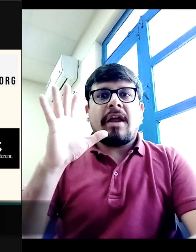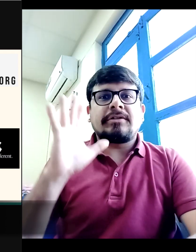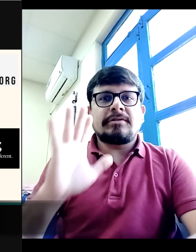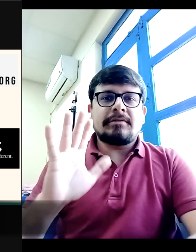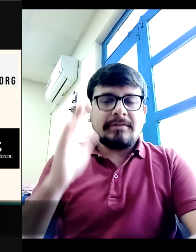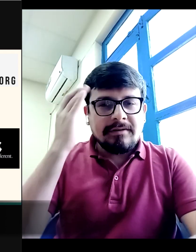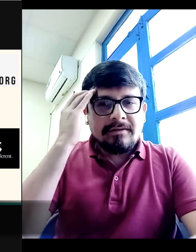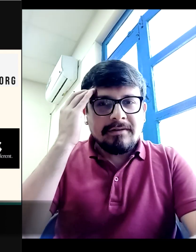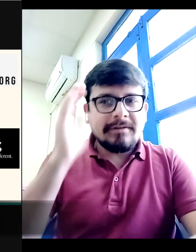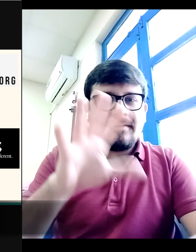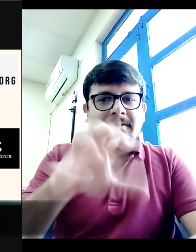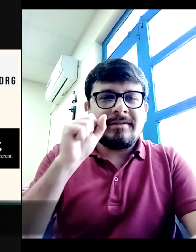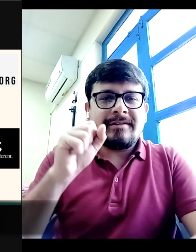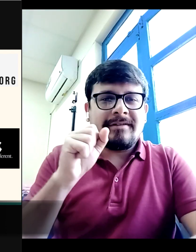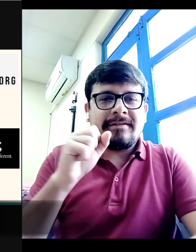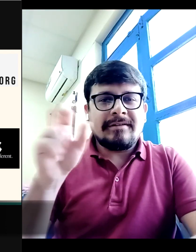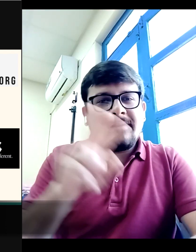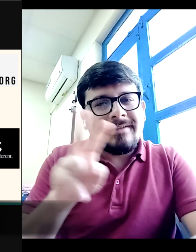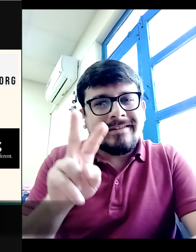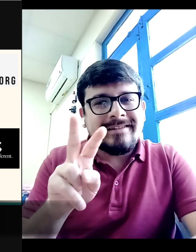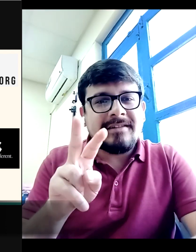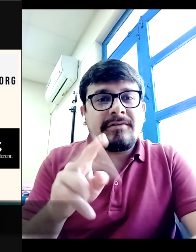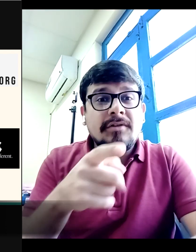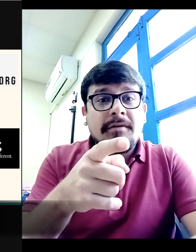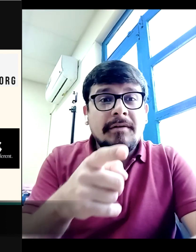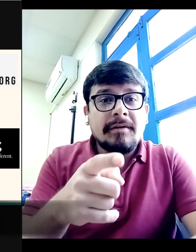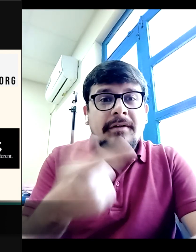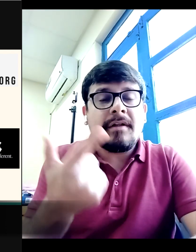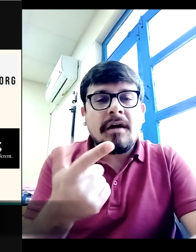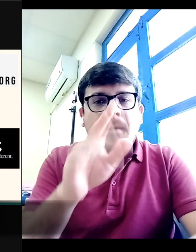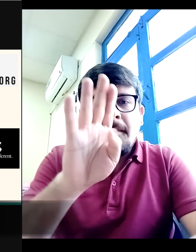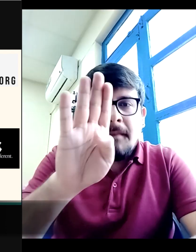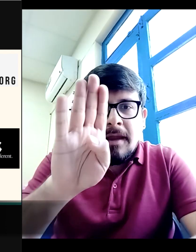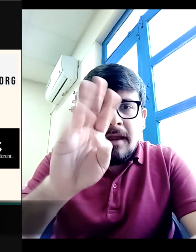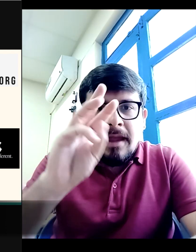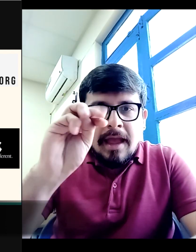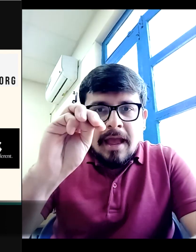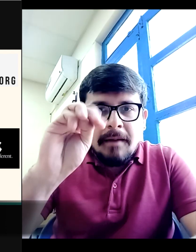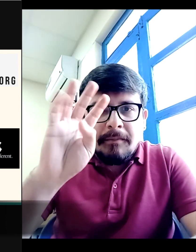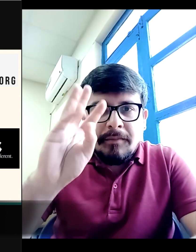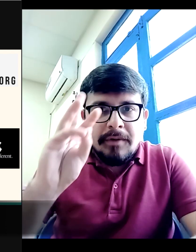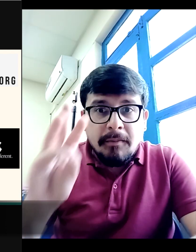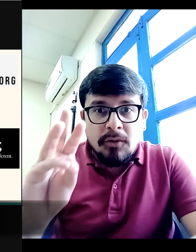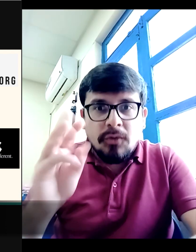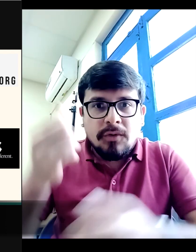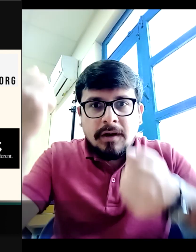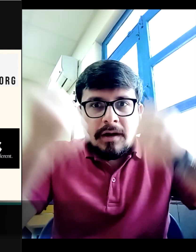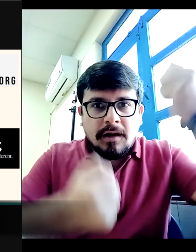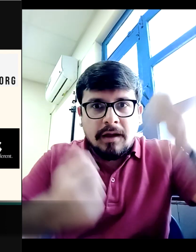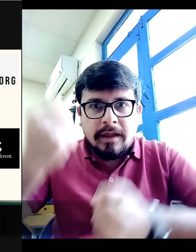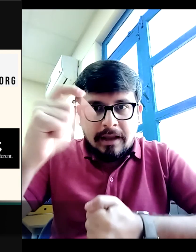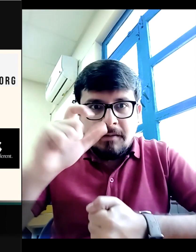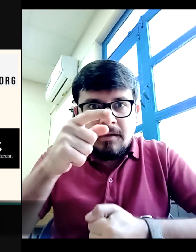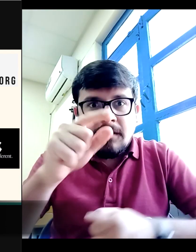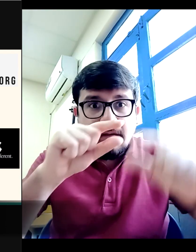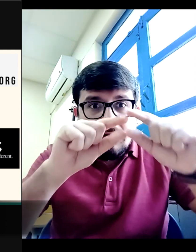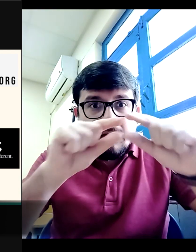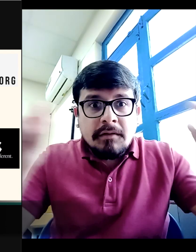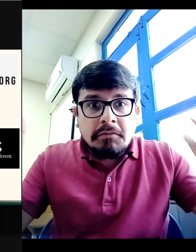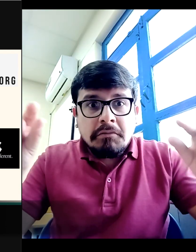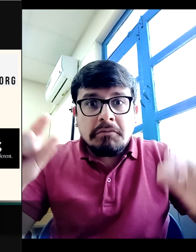BMW car company, they have a logo about creating driving